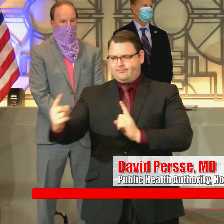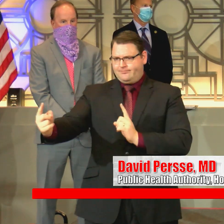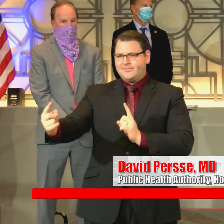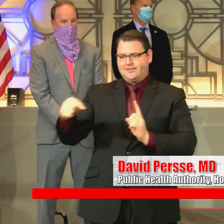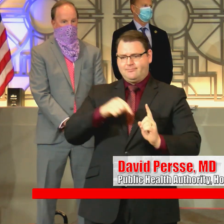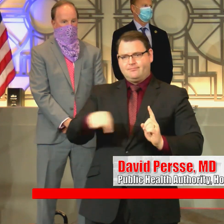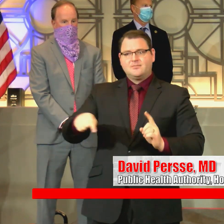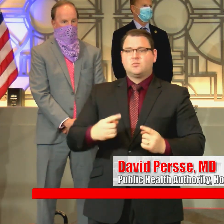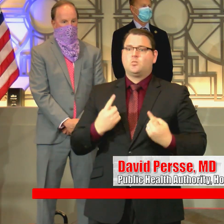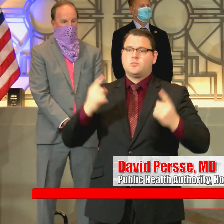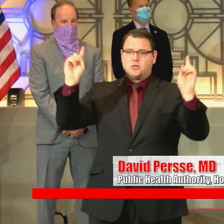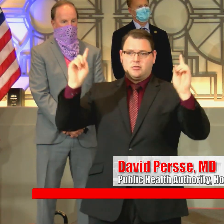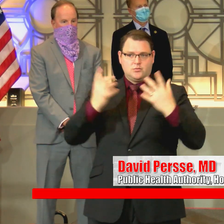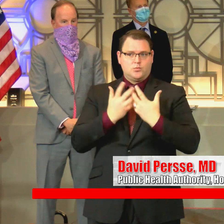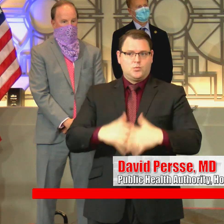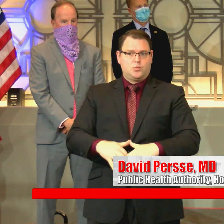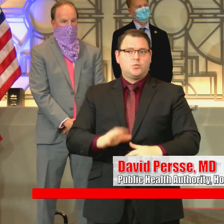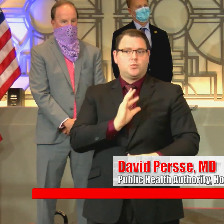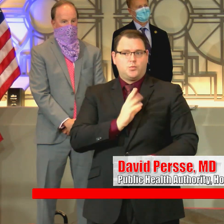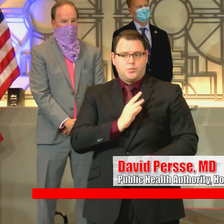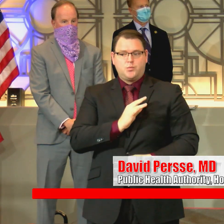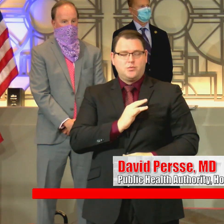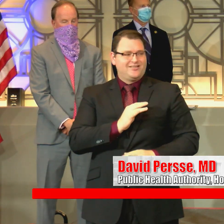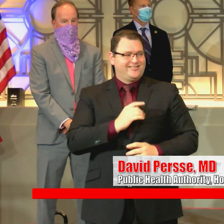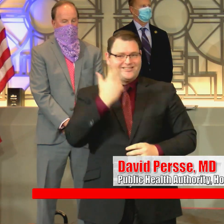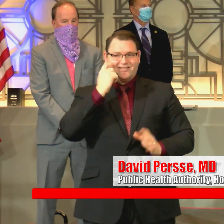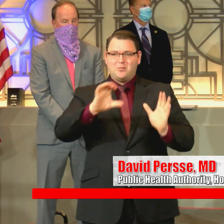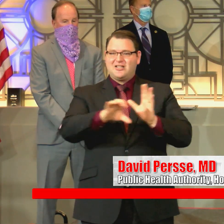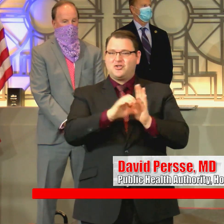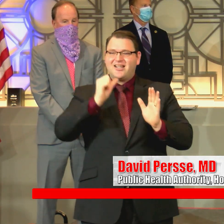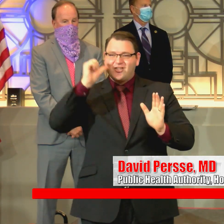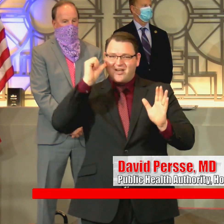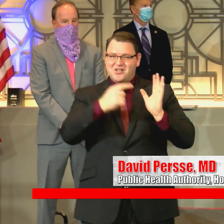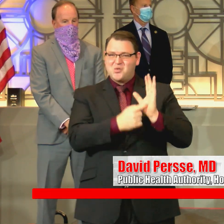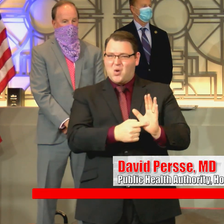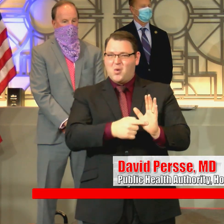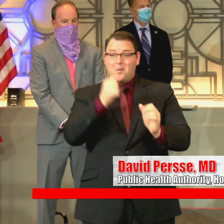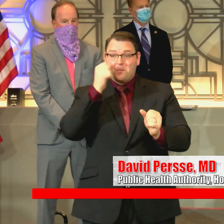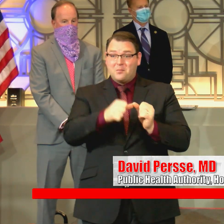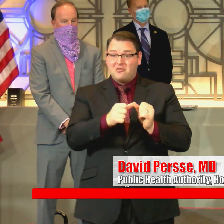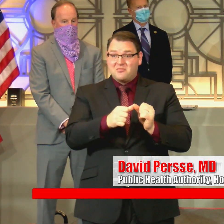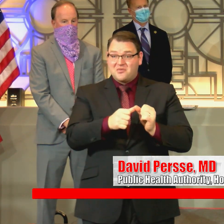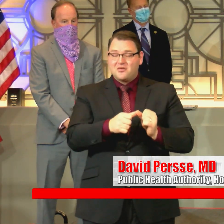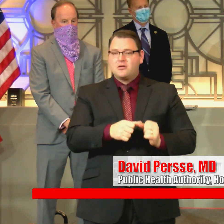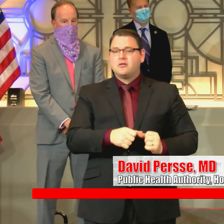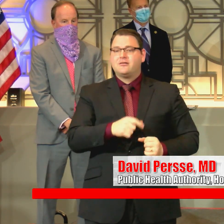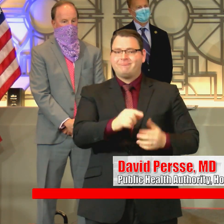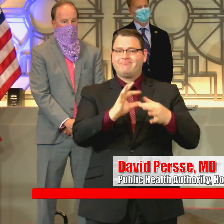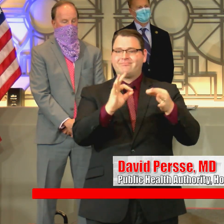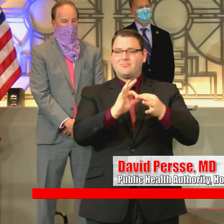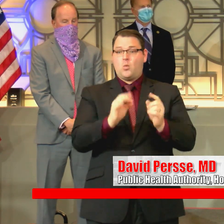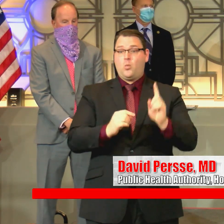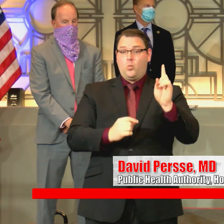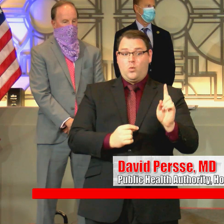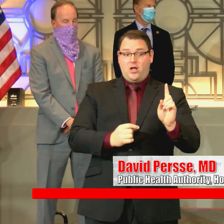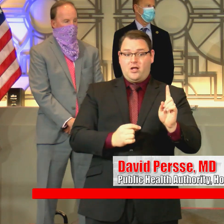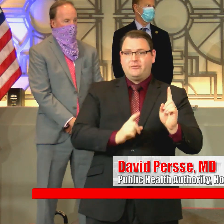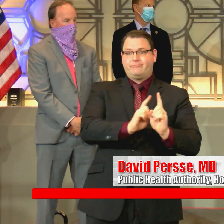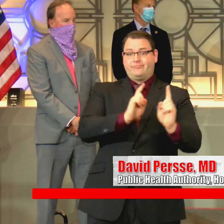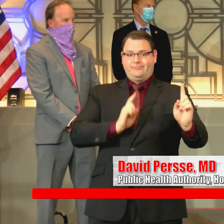yesterday that showed that the impact that one person, by just reducing the number of folks a day, could potentially infect.